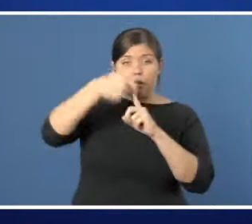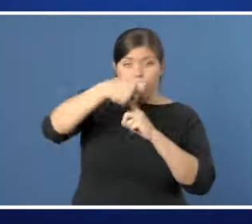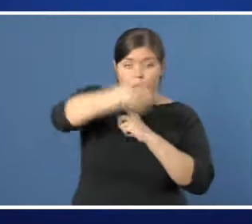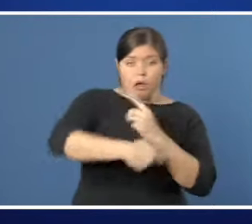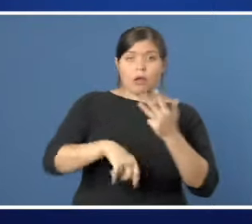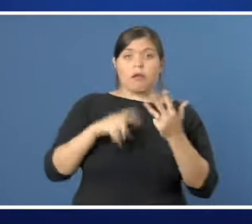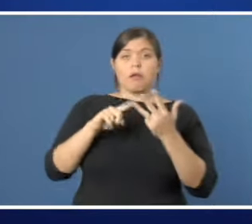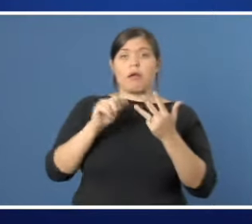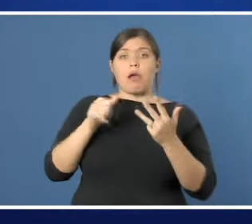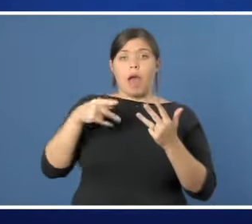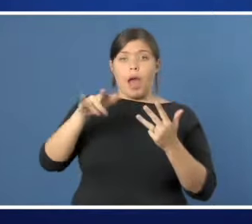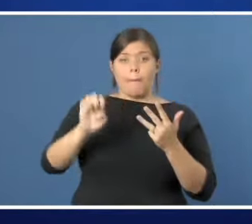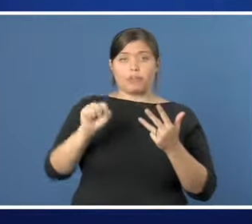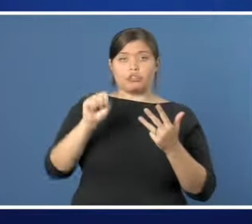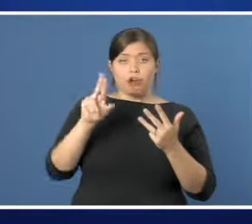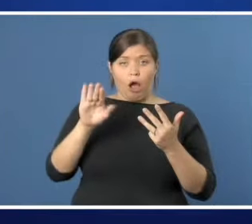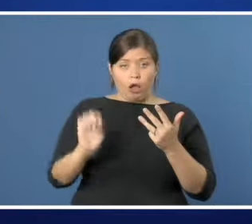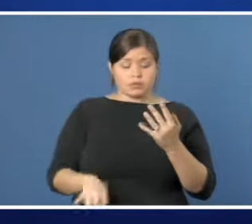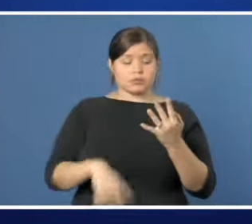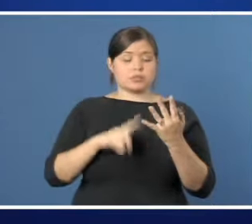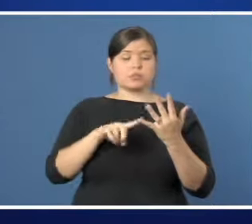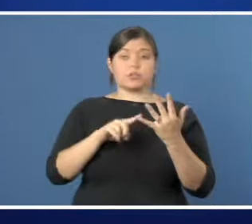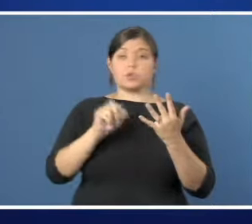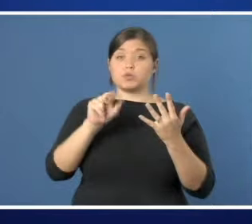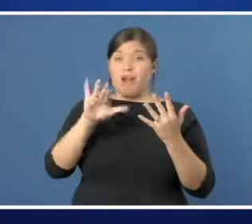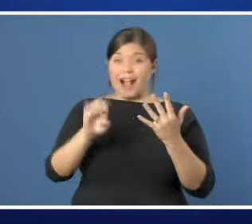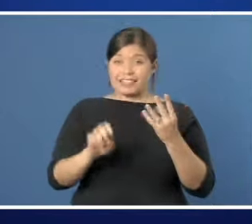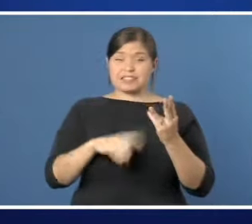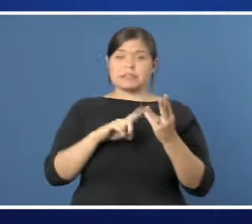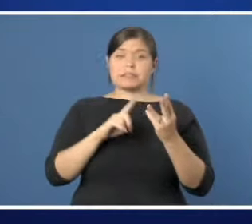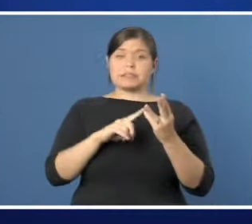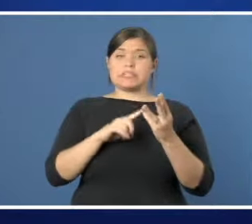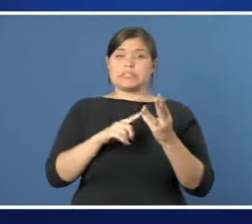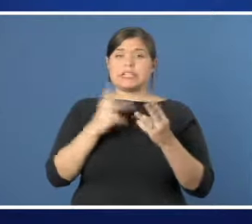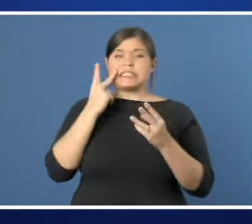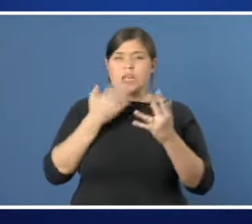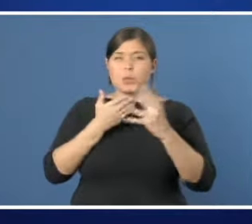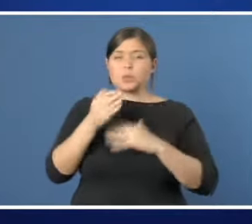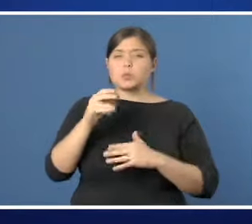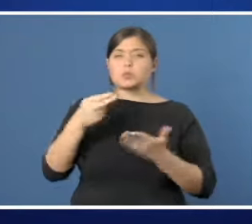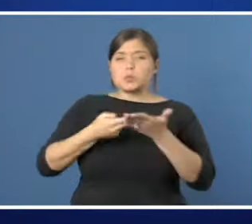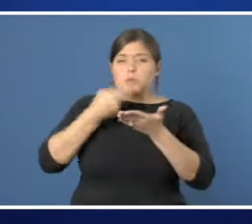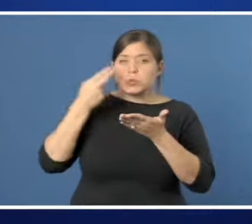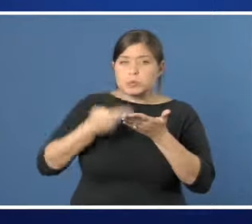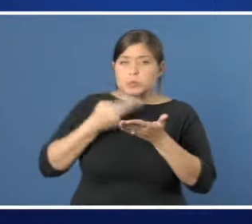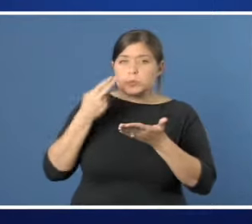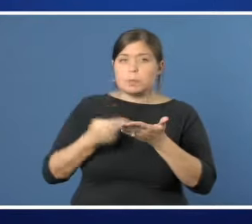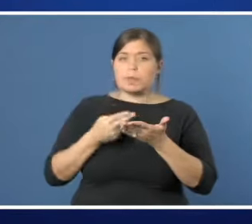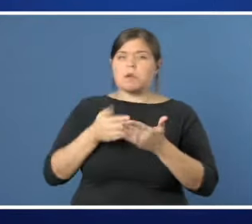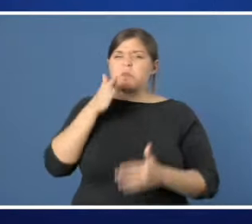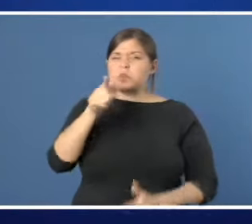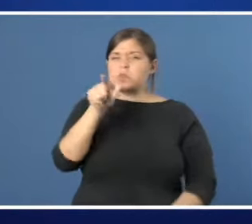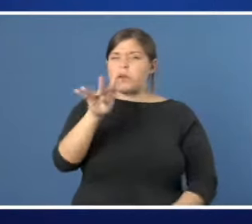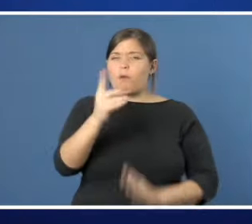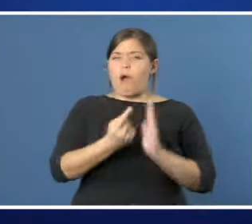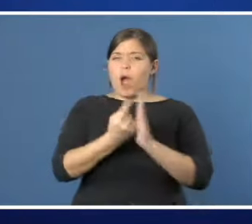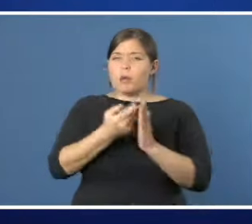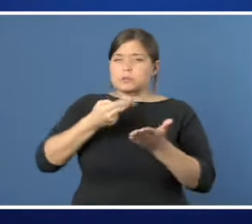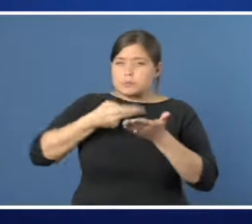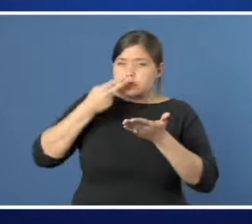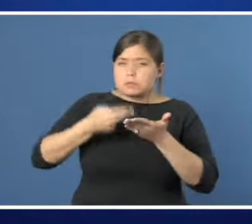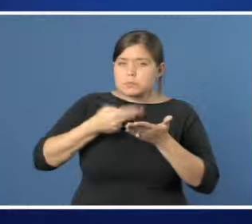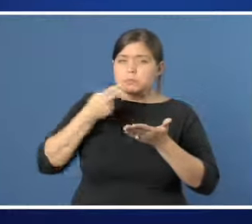bananas, applesauce, rice, or clear soups for the next 24 hours.